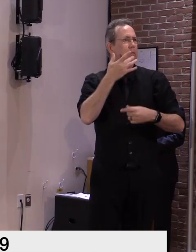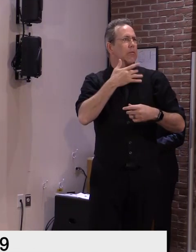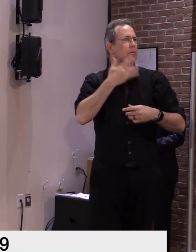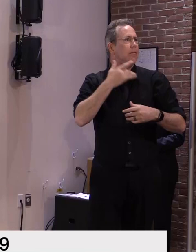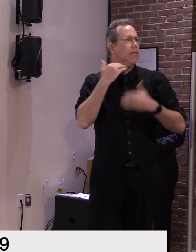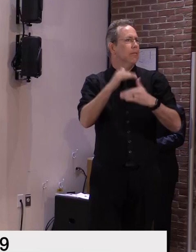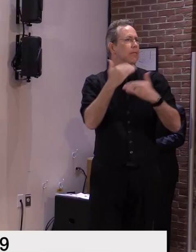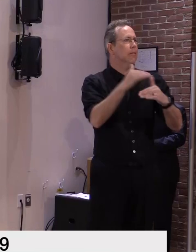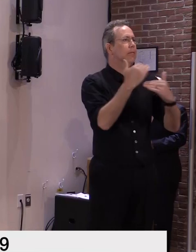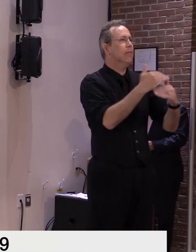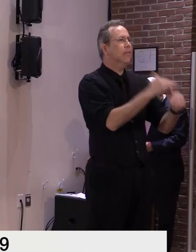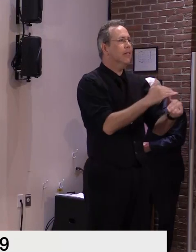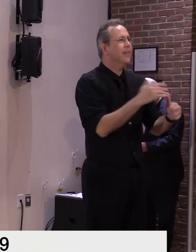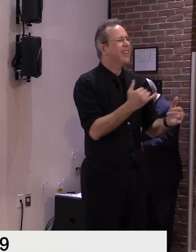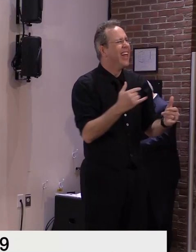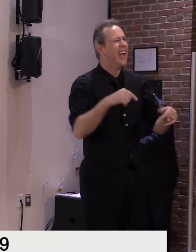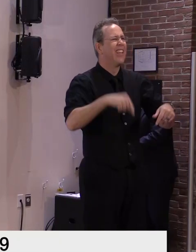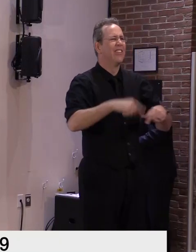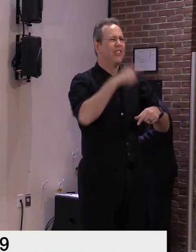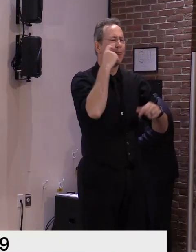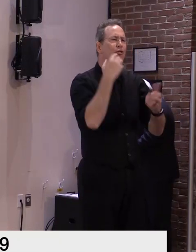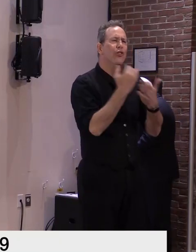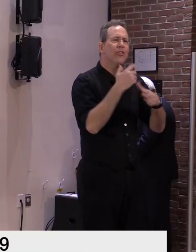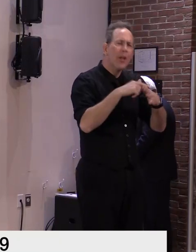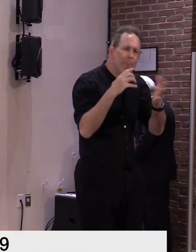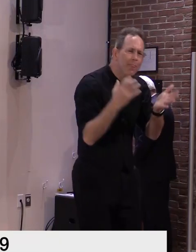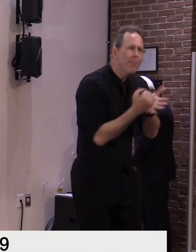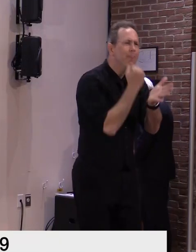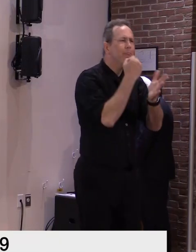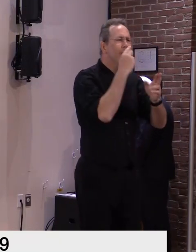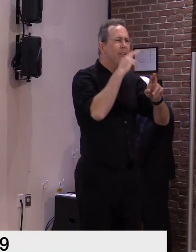all that our beautiful state has to offer. And it was